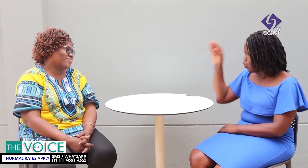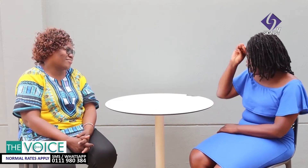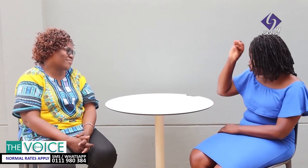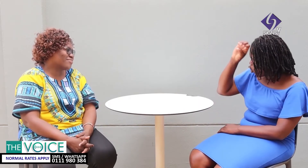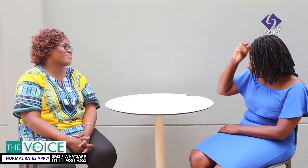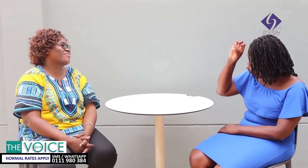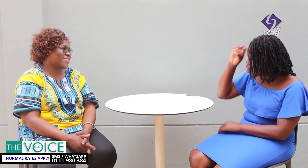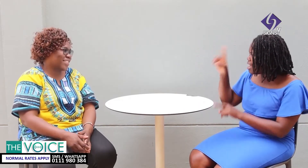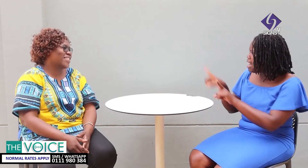because